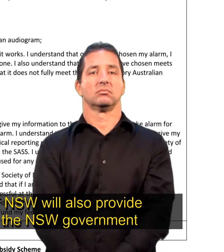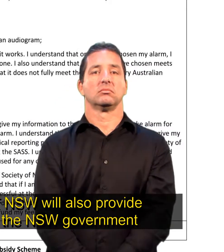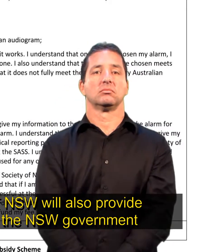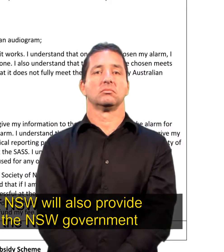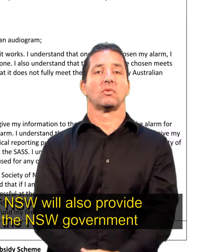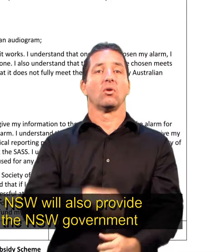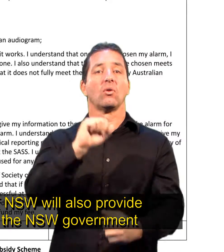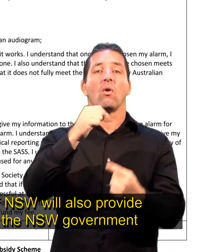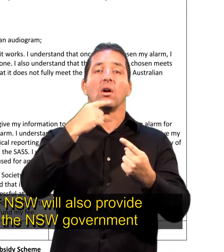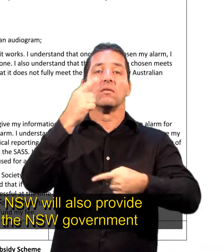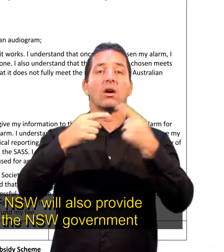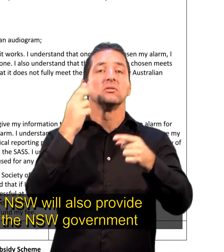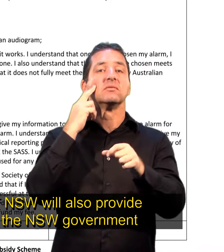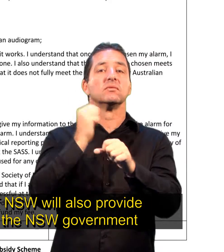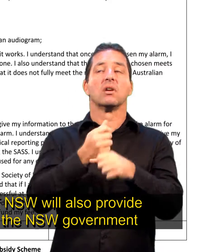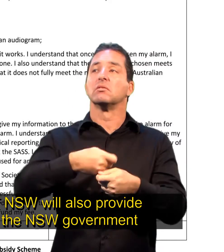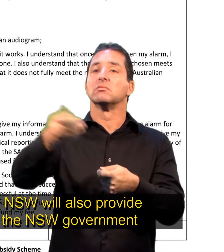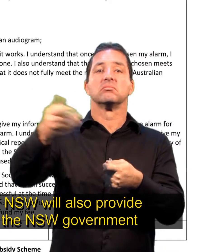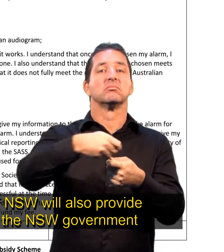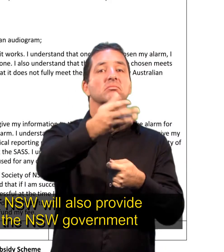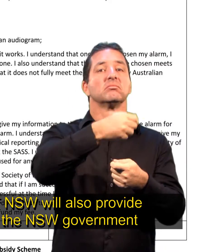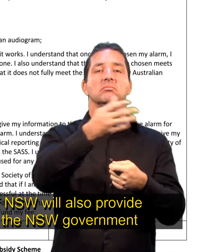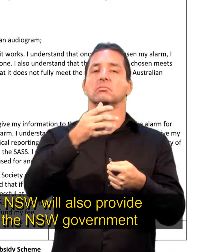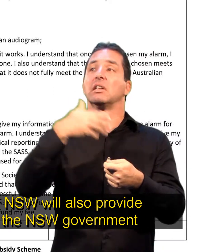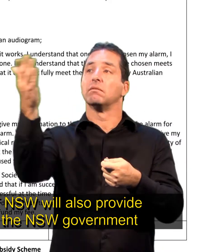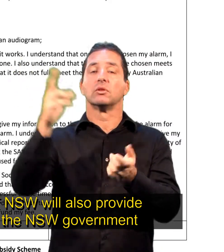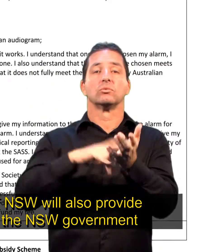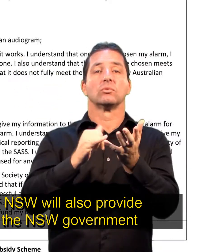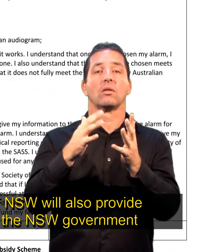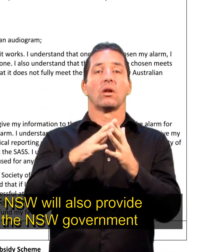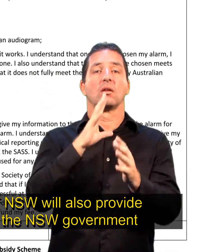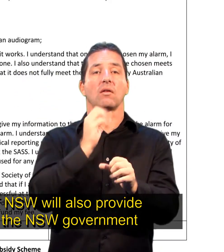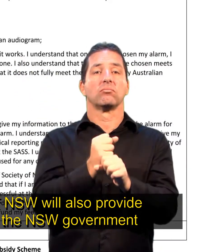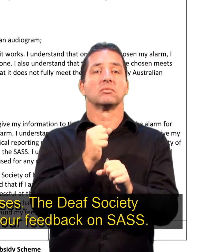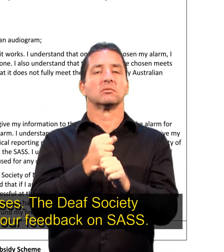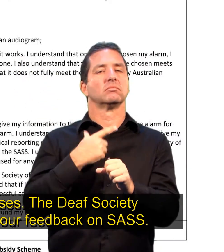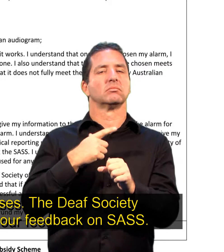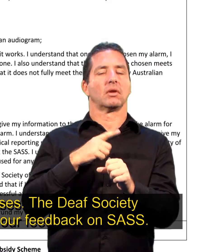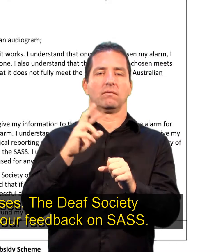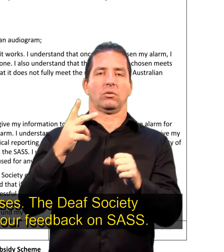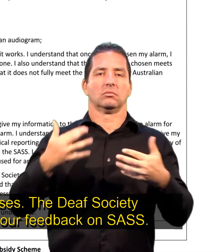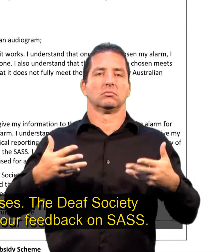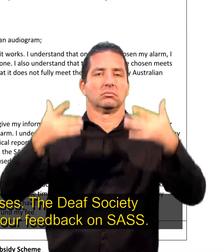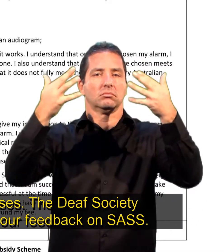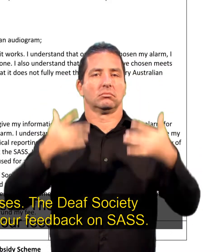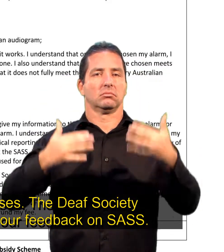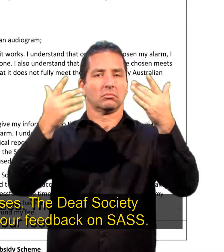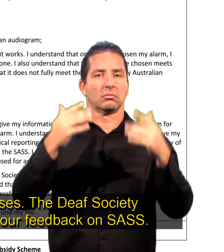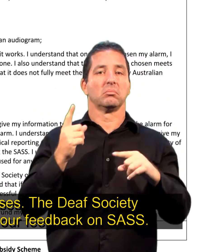The Deaf Society of New South Wales will also provide your information to the New South Wales Government for statistical